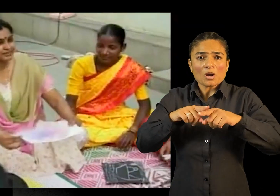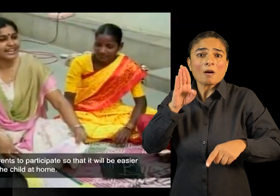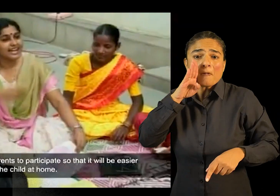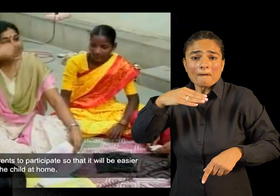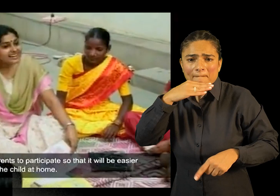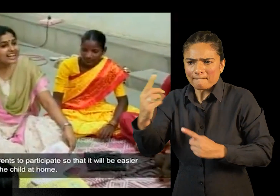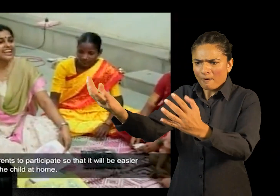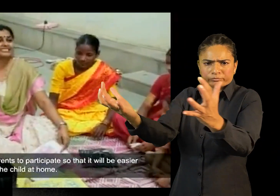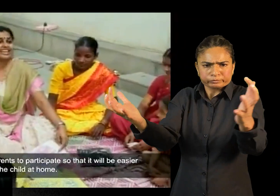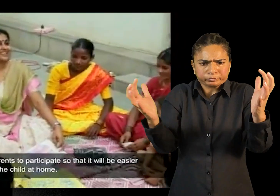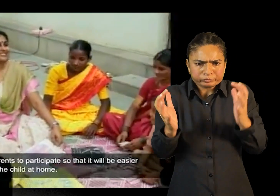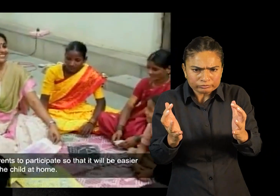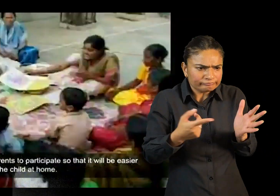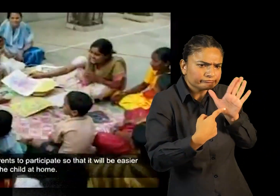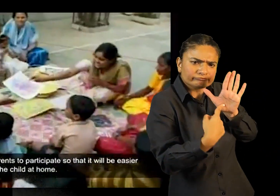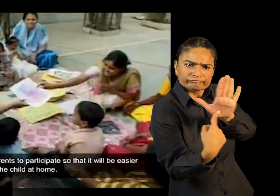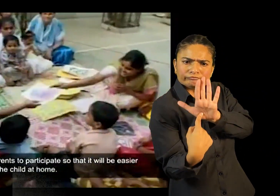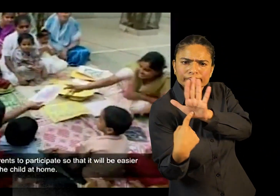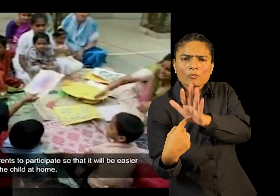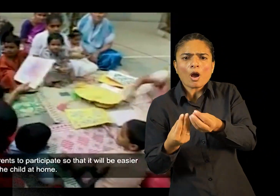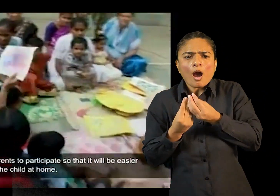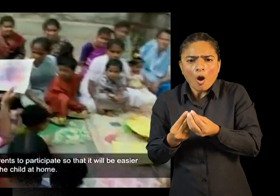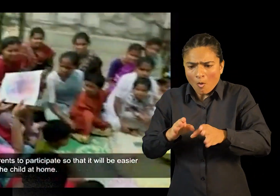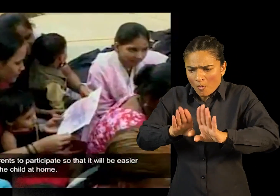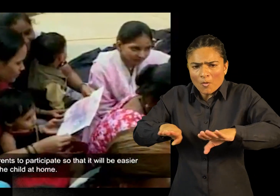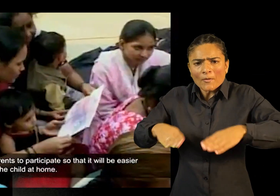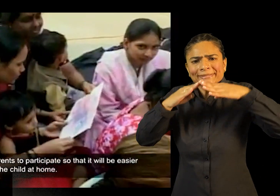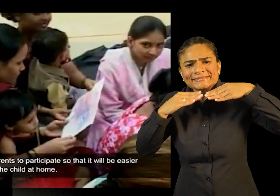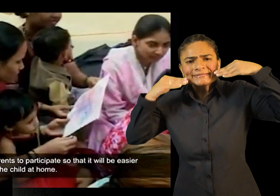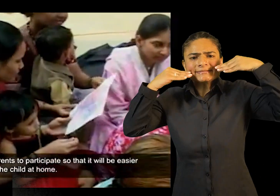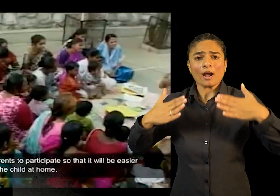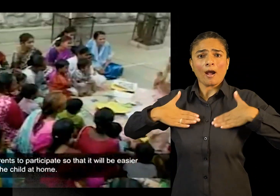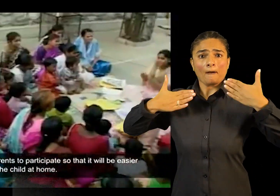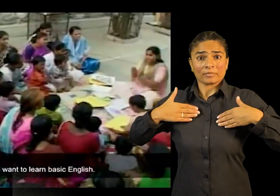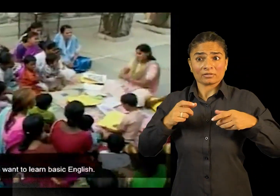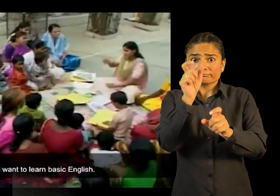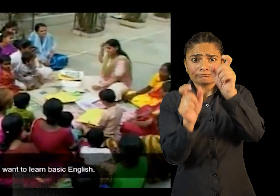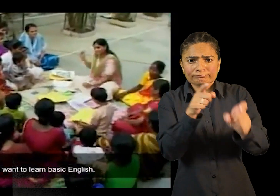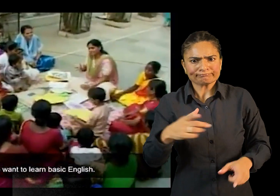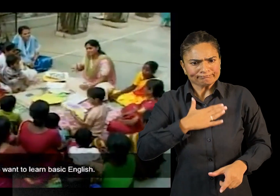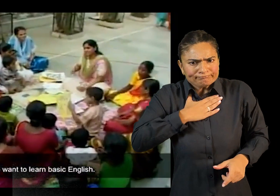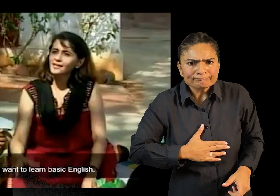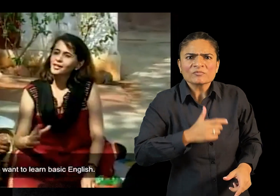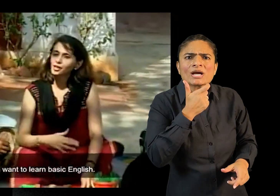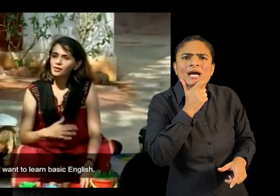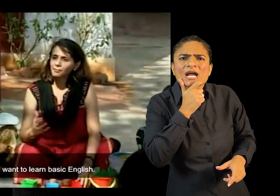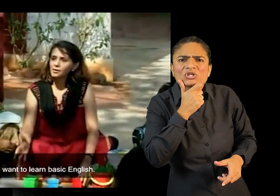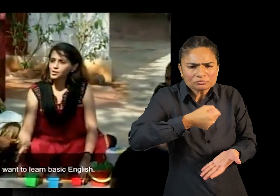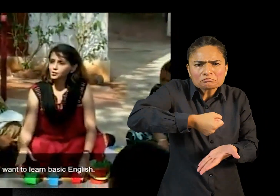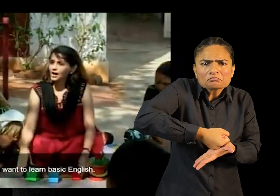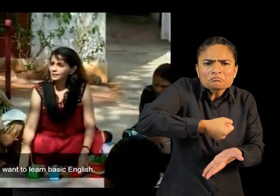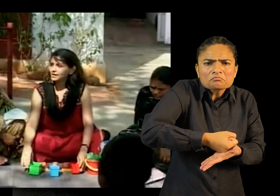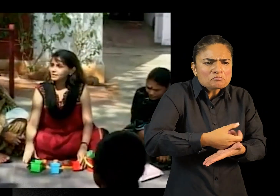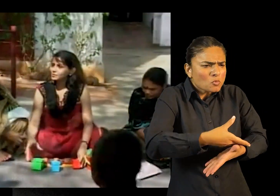We also got our parents to participate so that it would be easier for them to teach the child at home. Some of them even want to learn basic